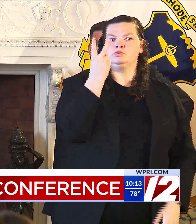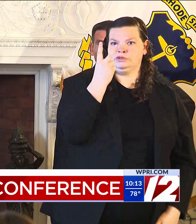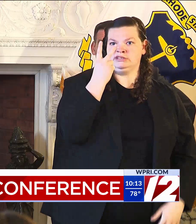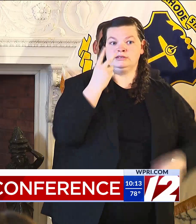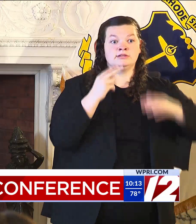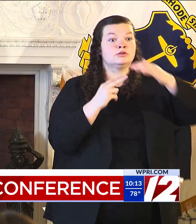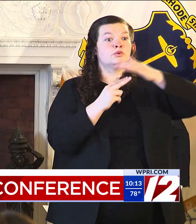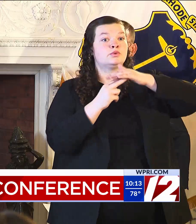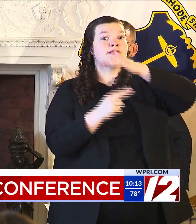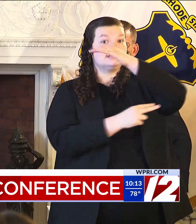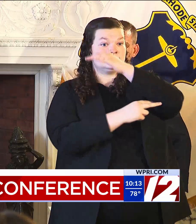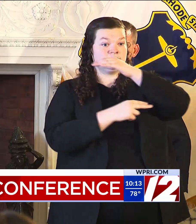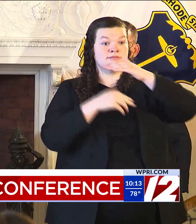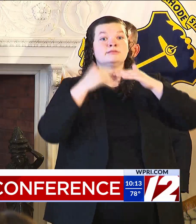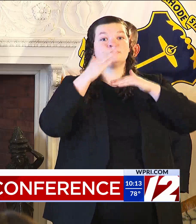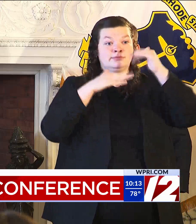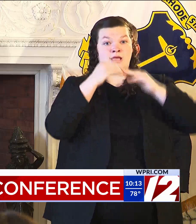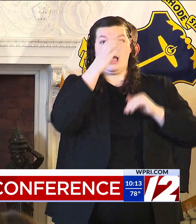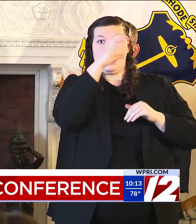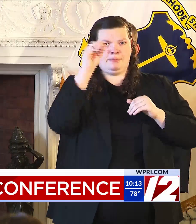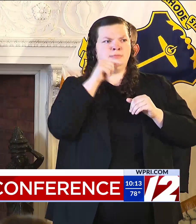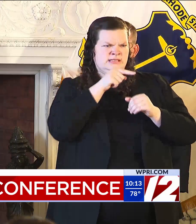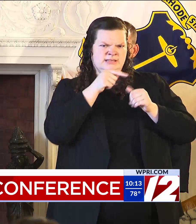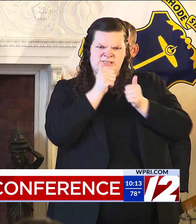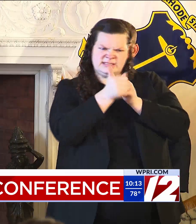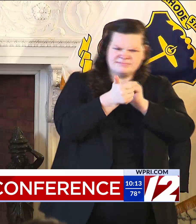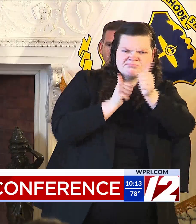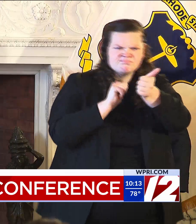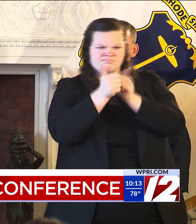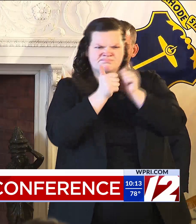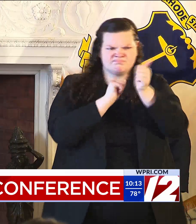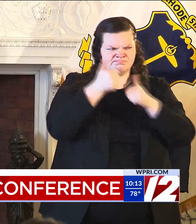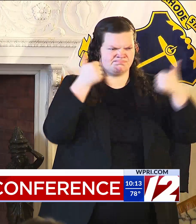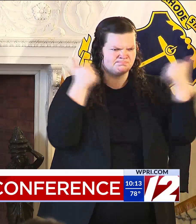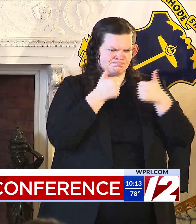would compete for the new design.